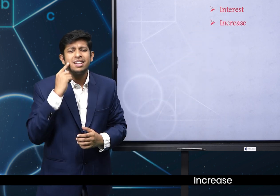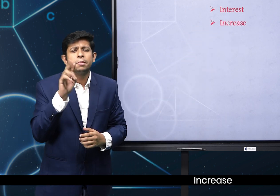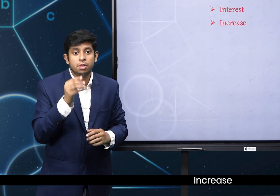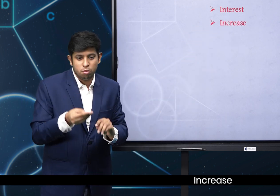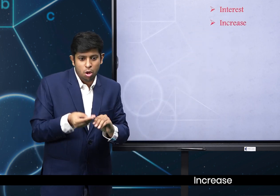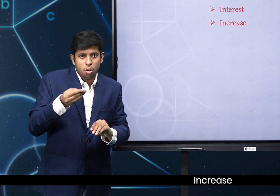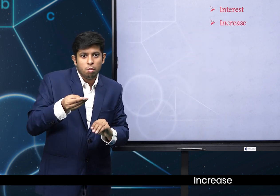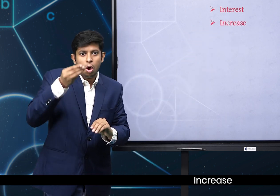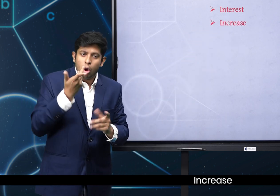increase,